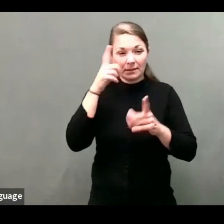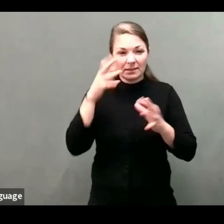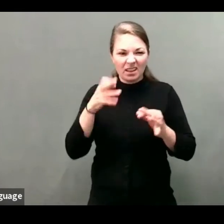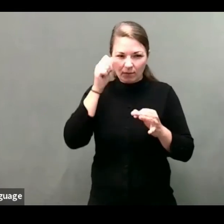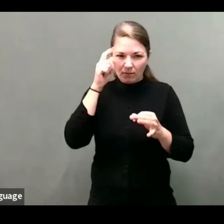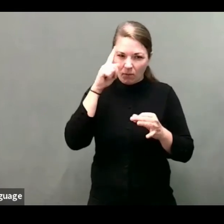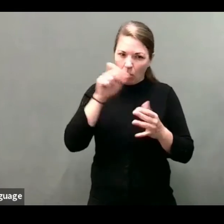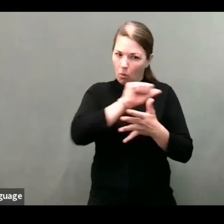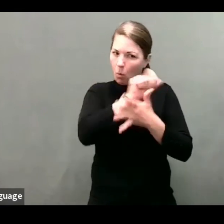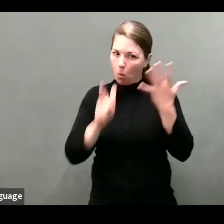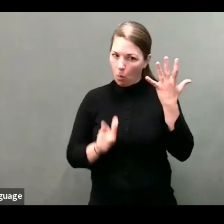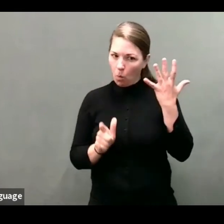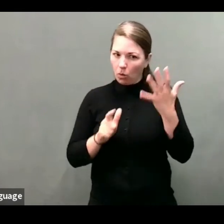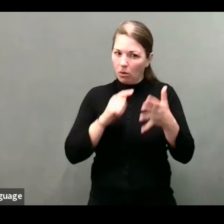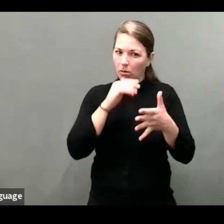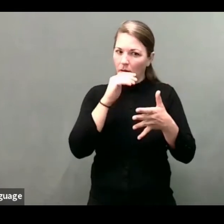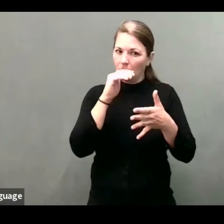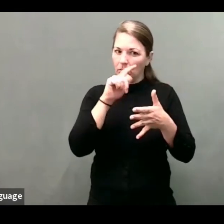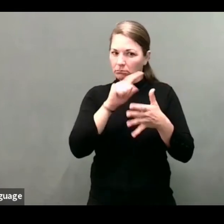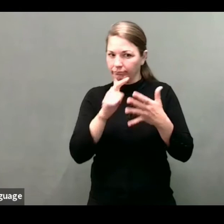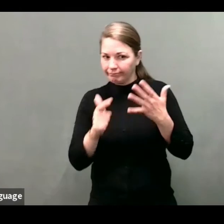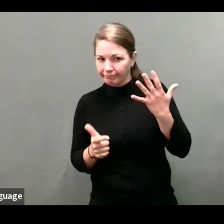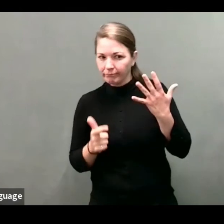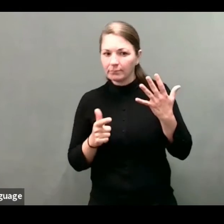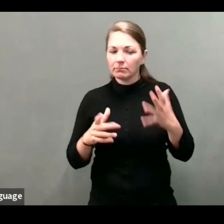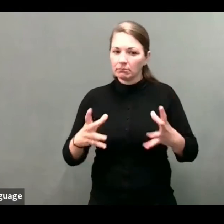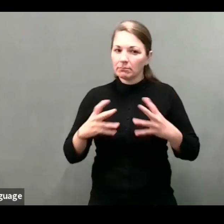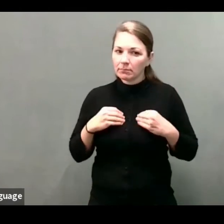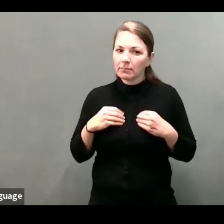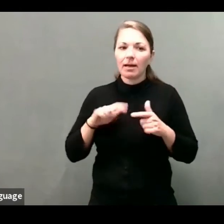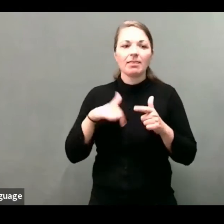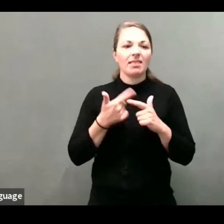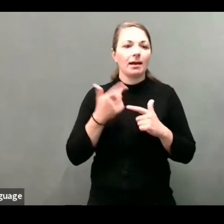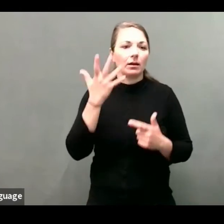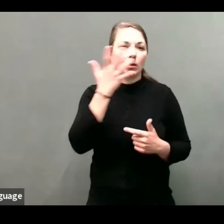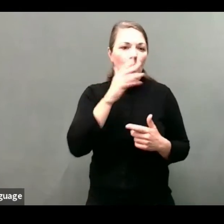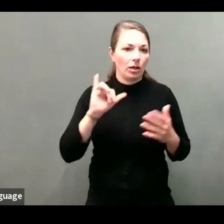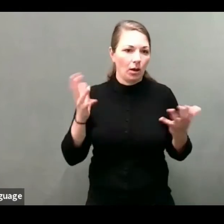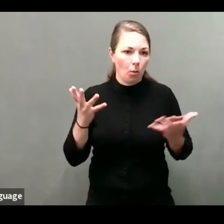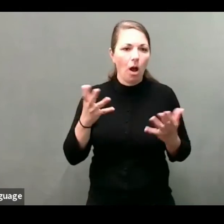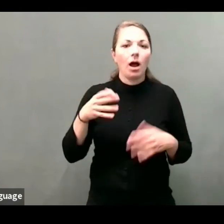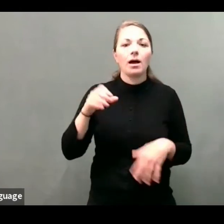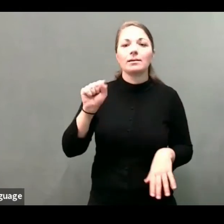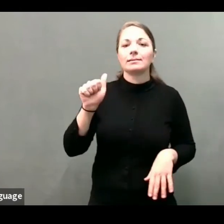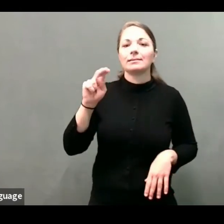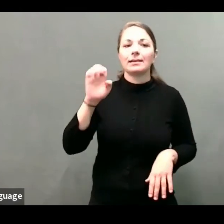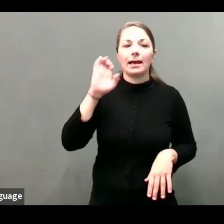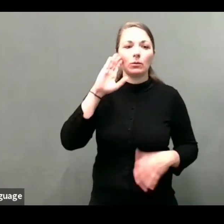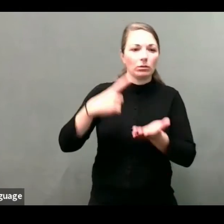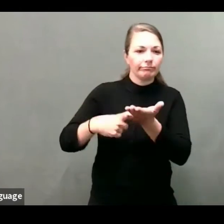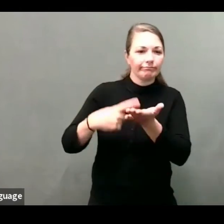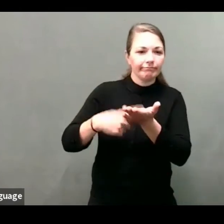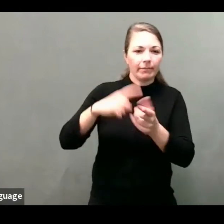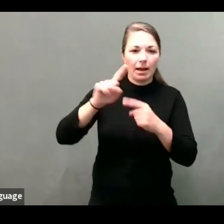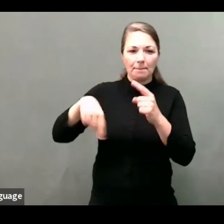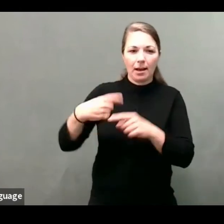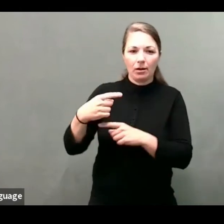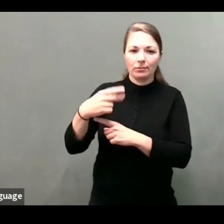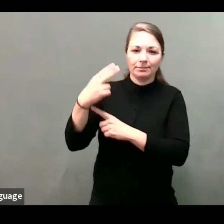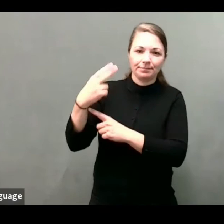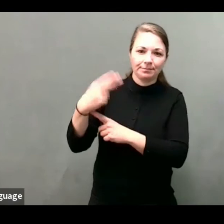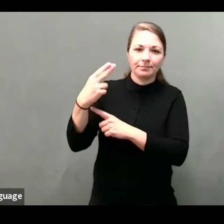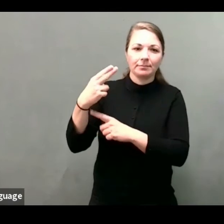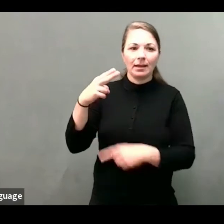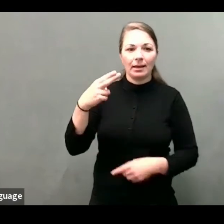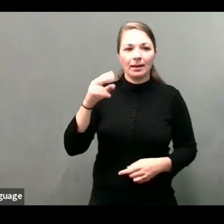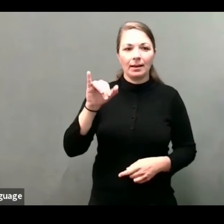the SANE will talk with the patient about what happened. And we call this the history. It's